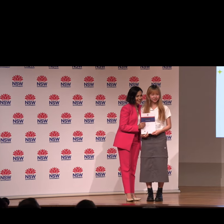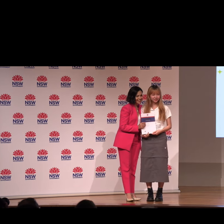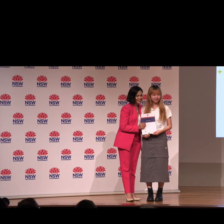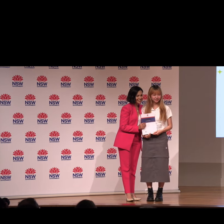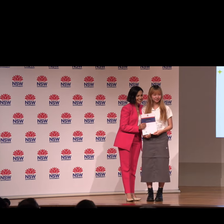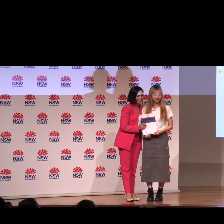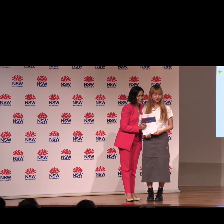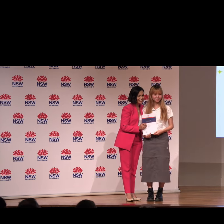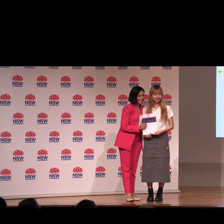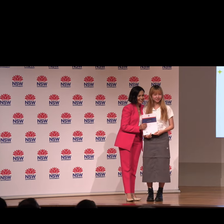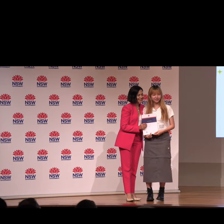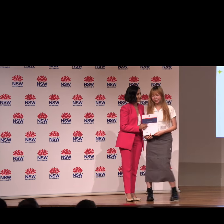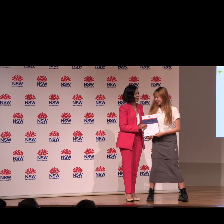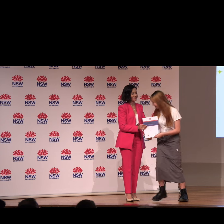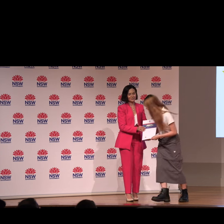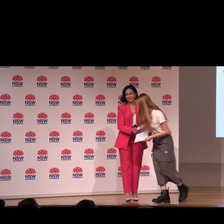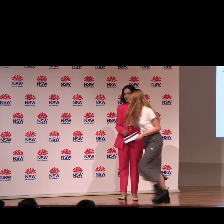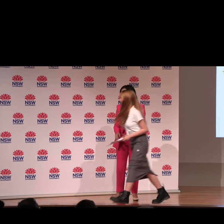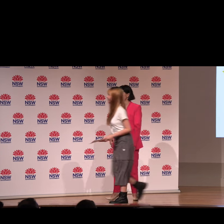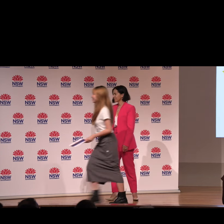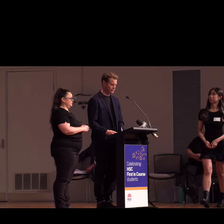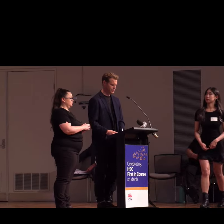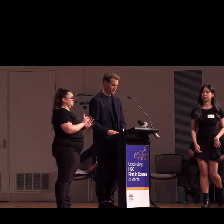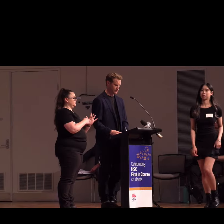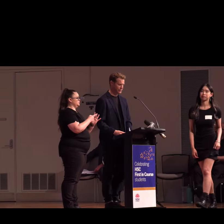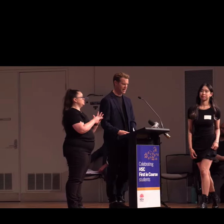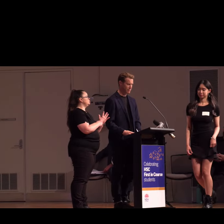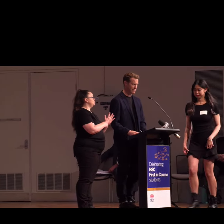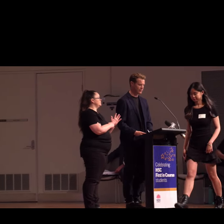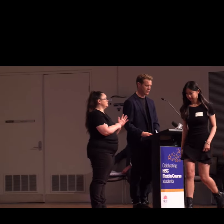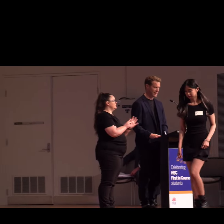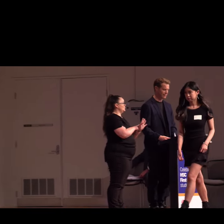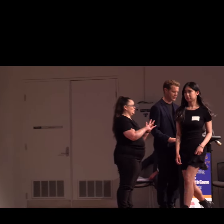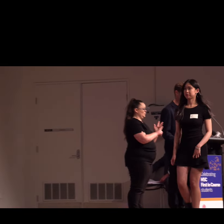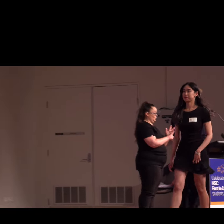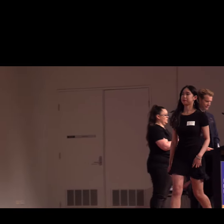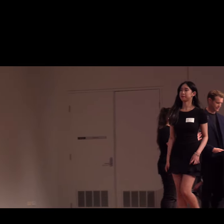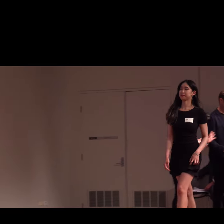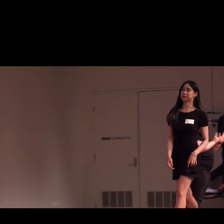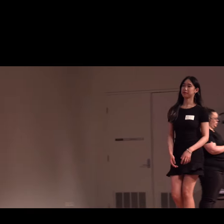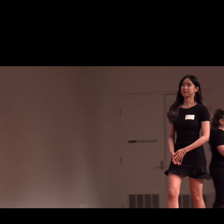In Korean Continuers, Junyu Yu, New South Wales School of Languages.